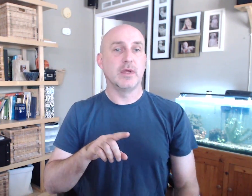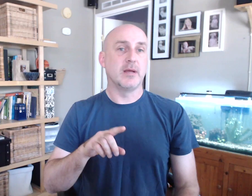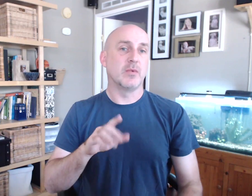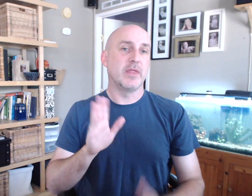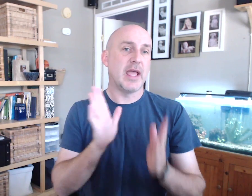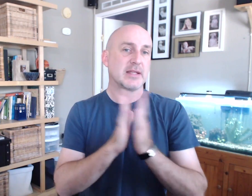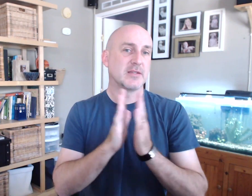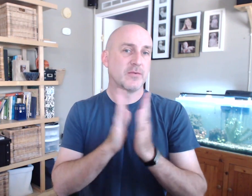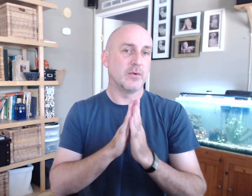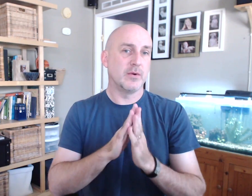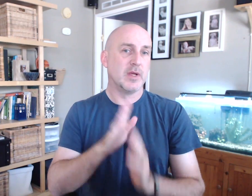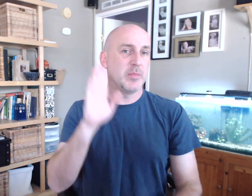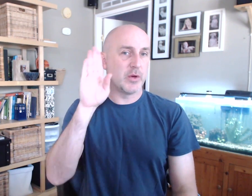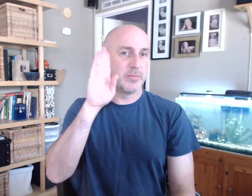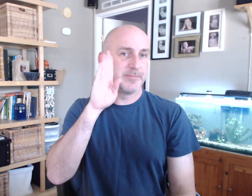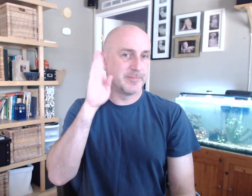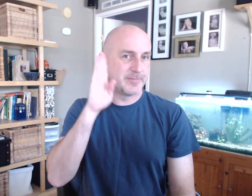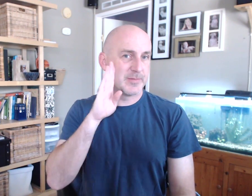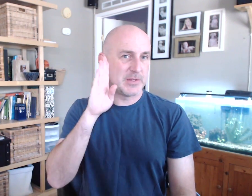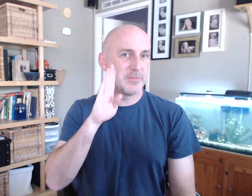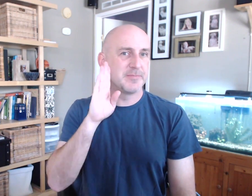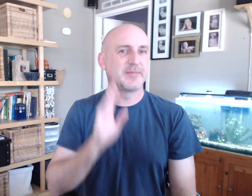or they ask for a beer. So